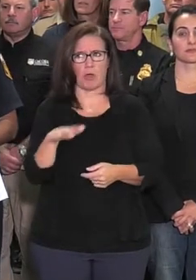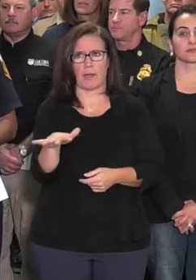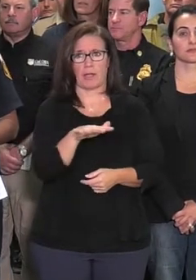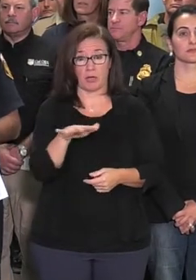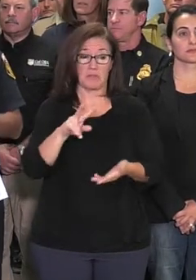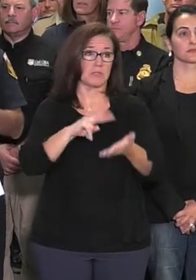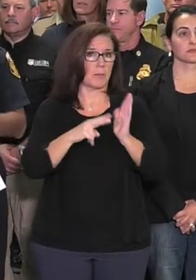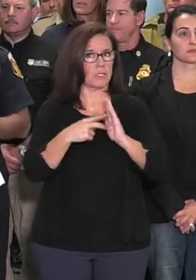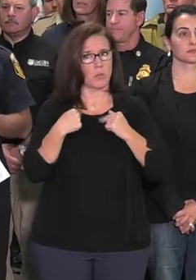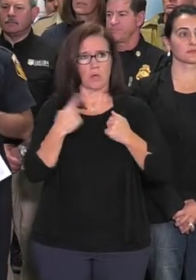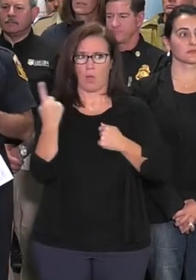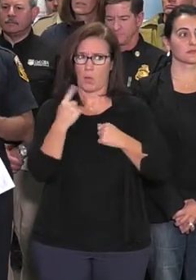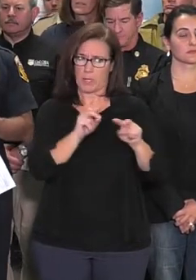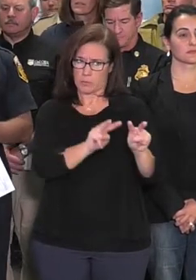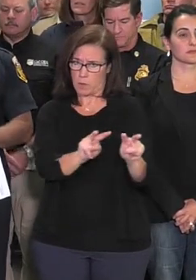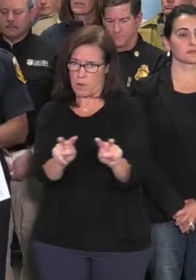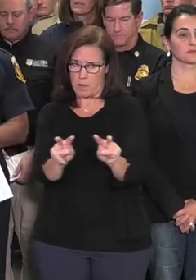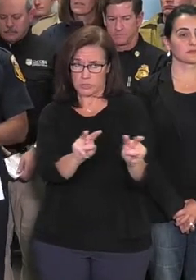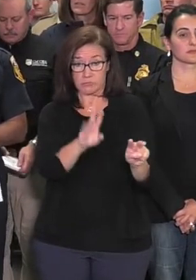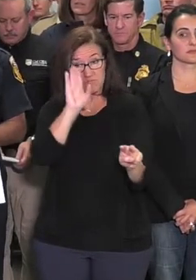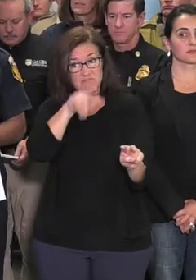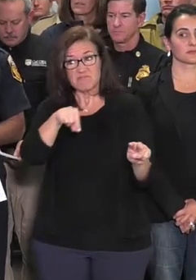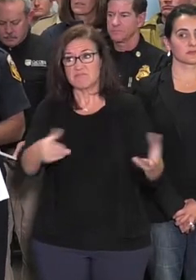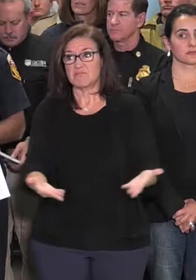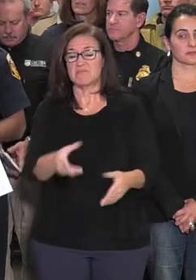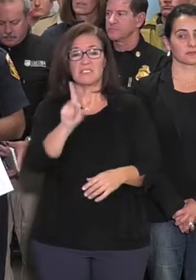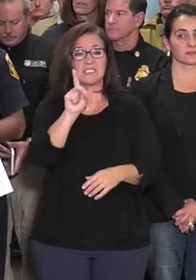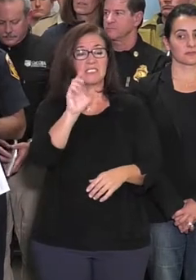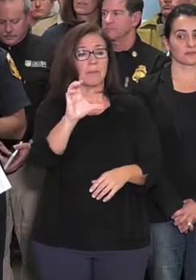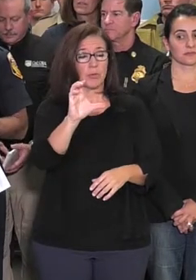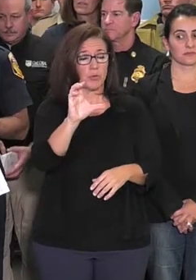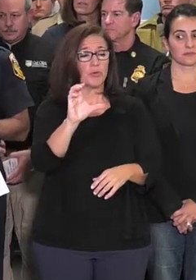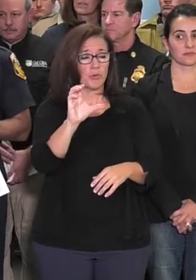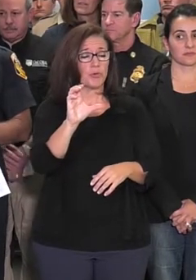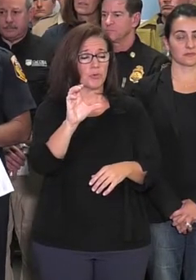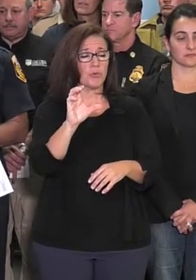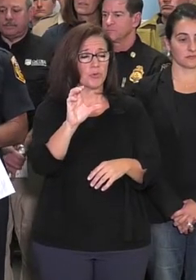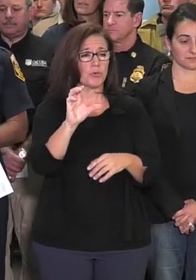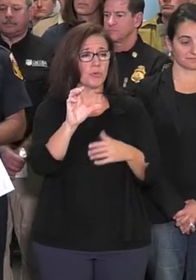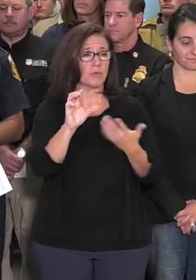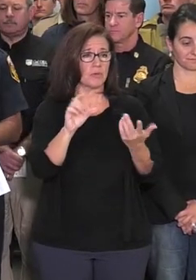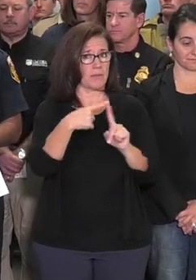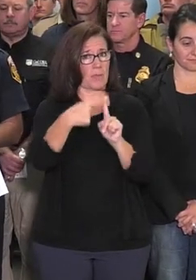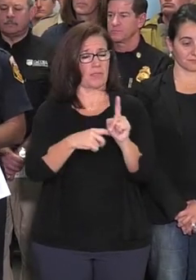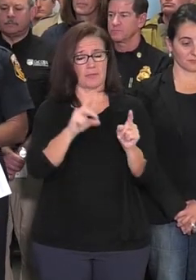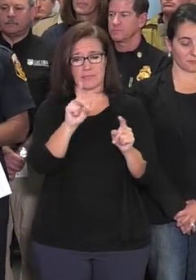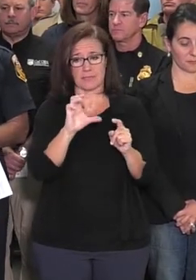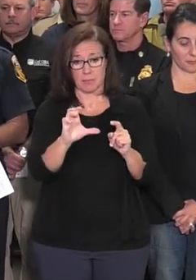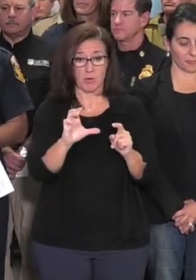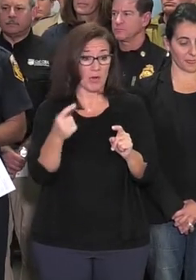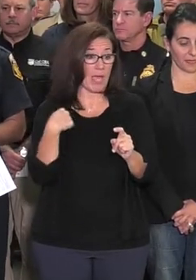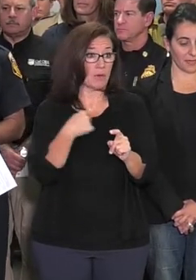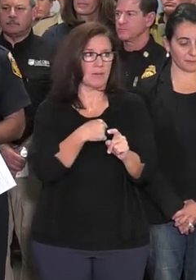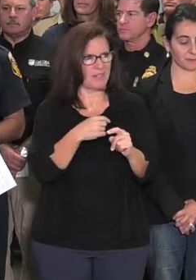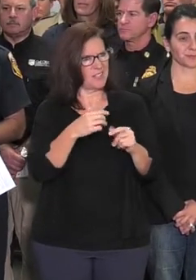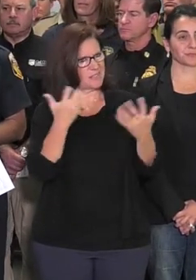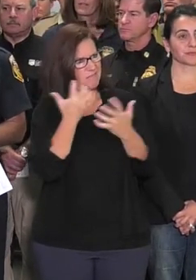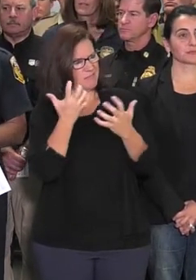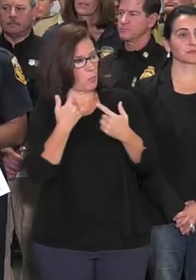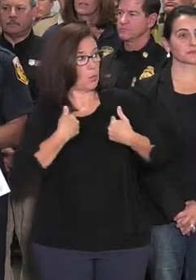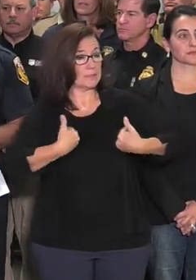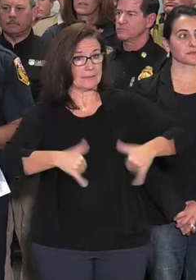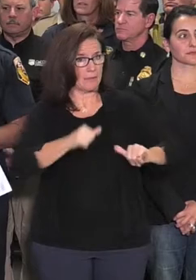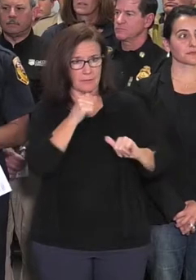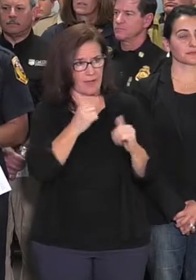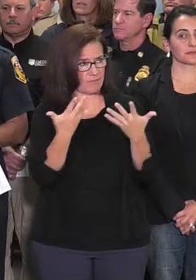our guard up. It's December, and it's amazing to be able to say that we aren't out of fire season. And this is the challenge